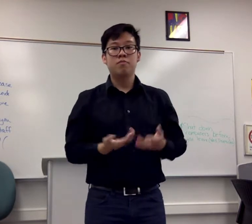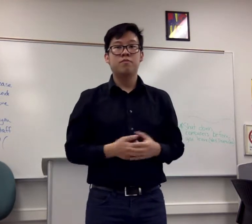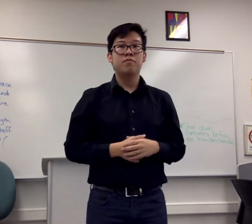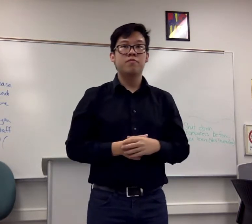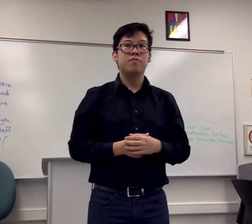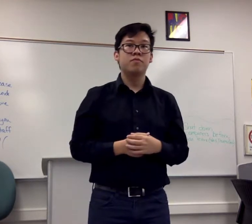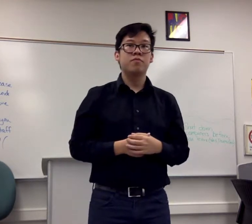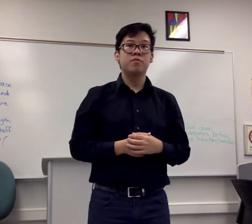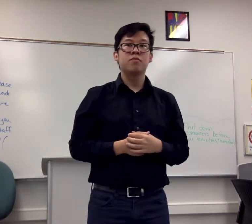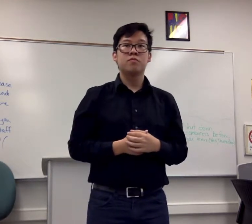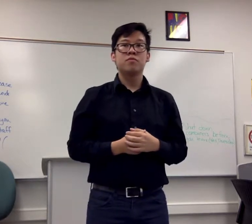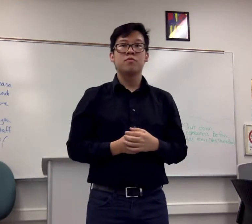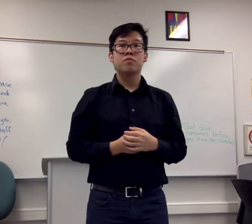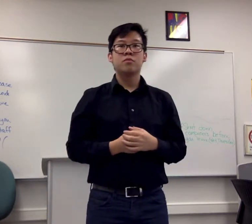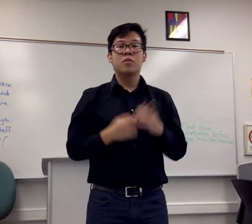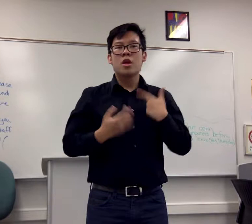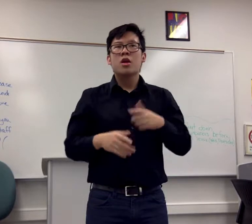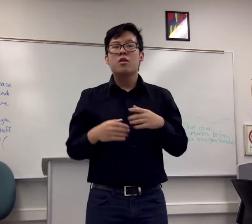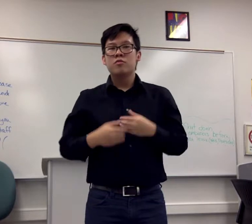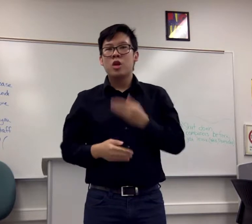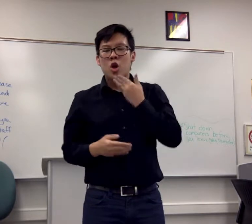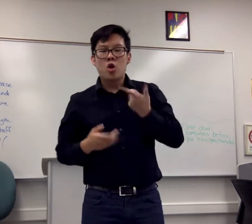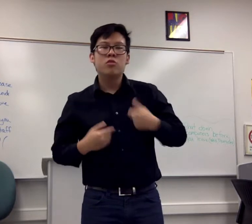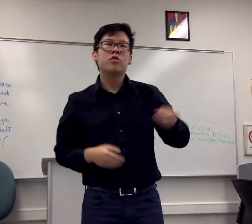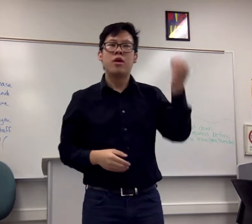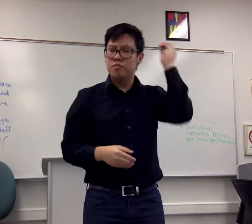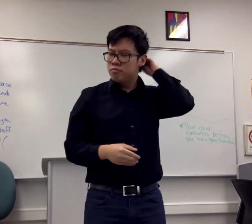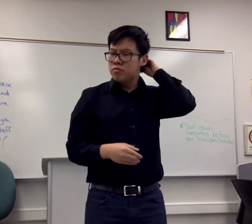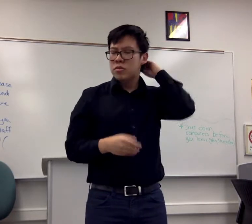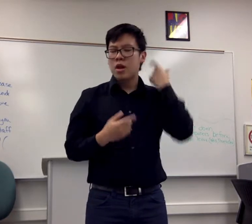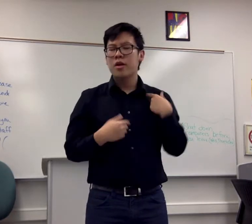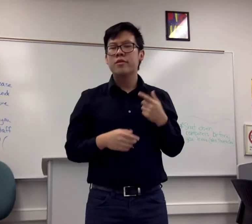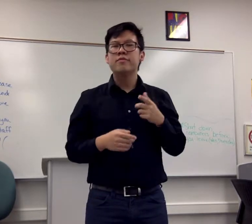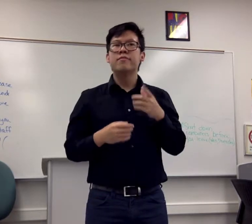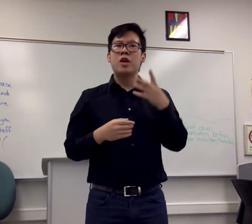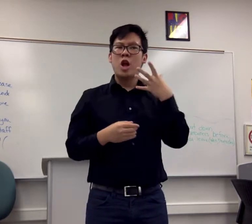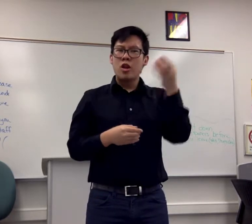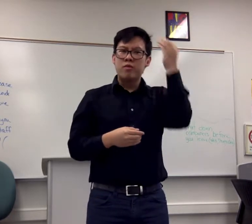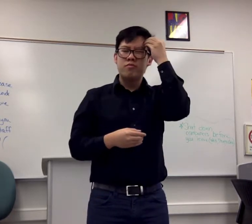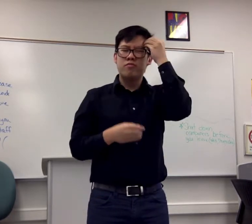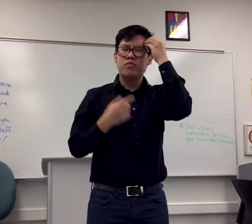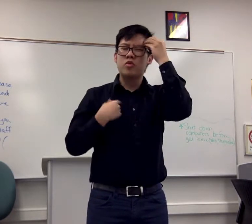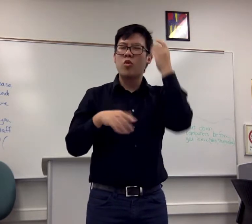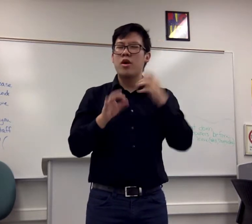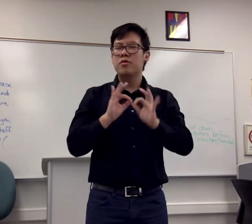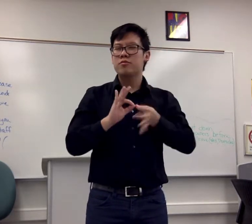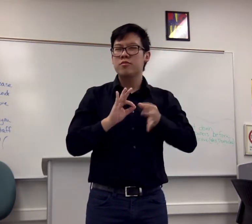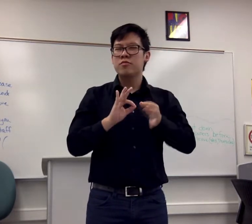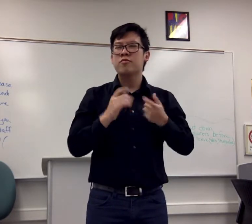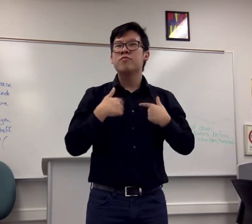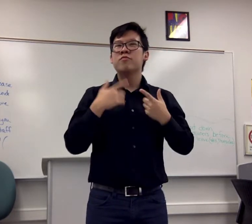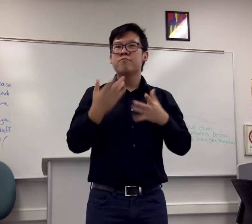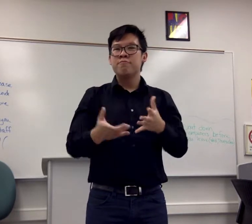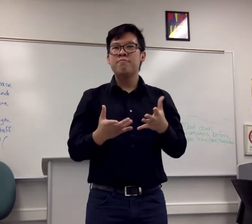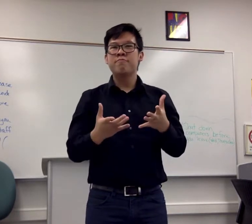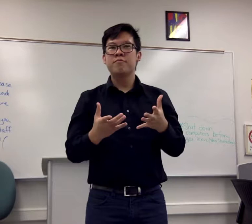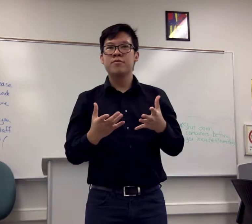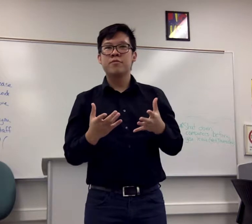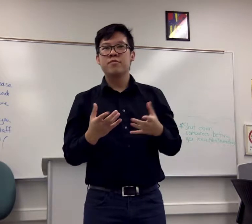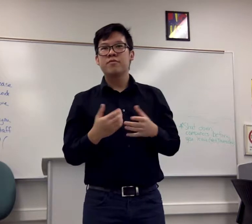the sake of knowing how to sign to the consumer and everything like that, knowing if they prefer more ASL